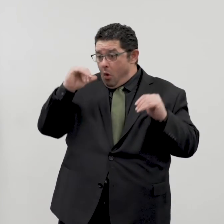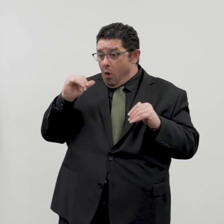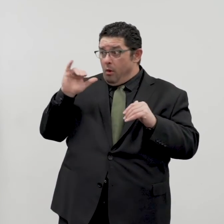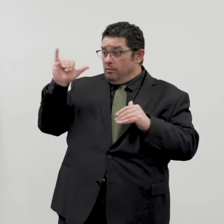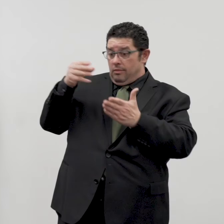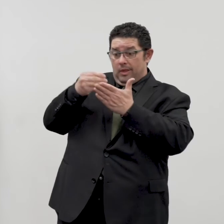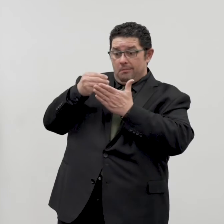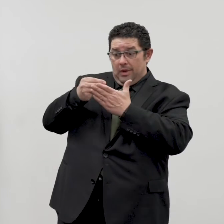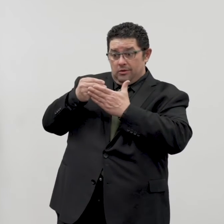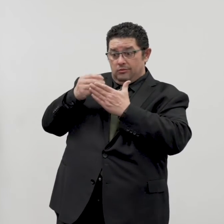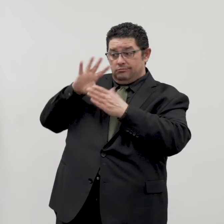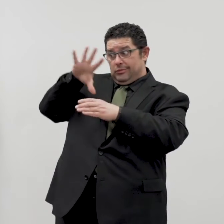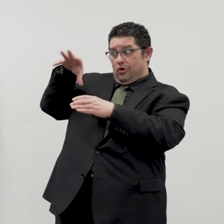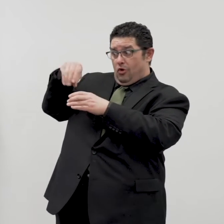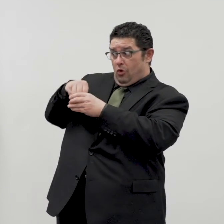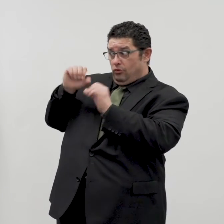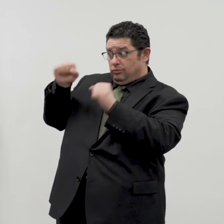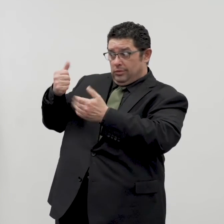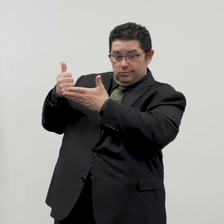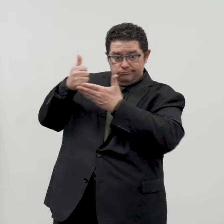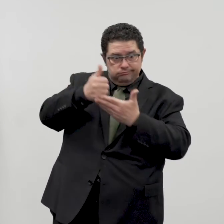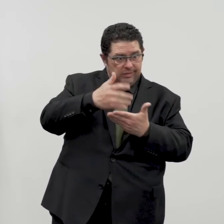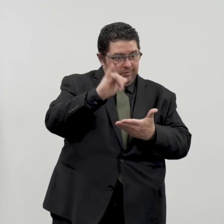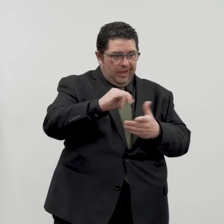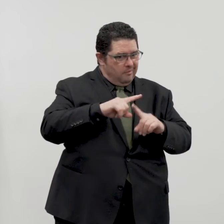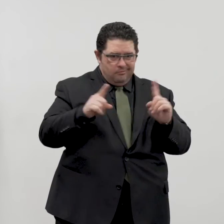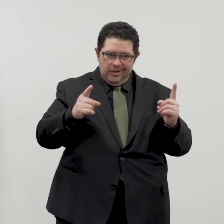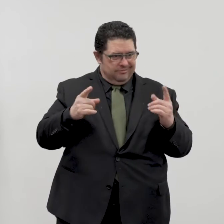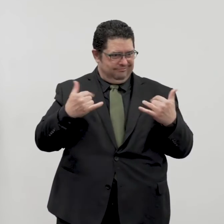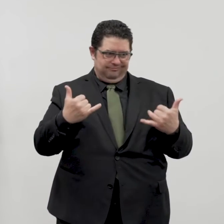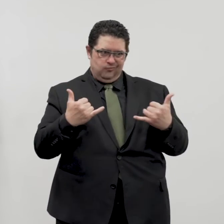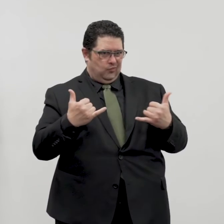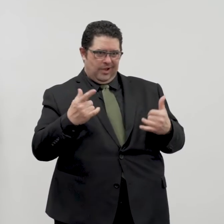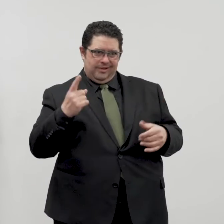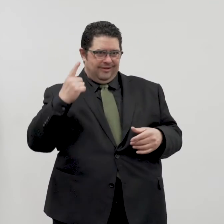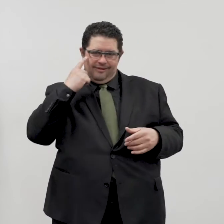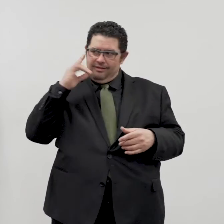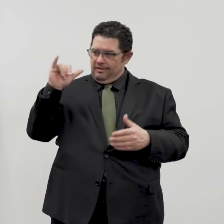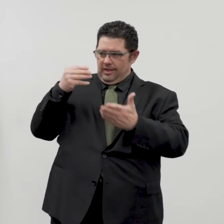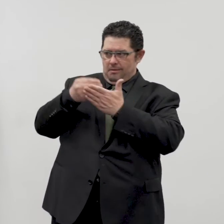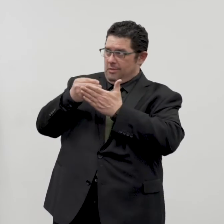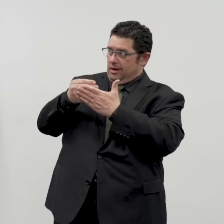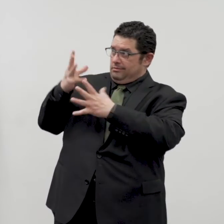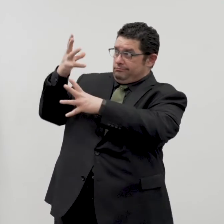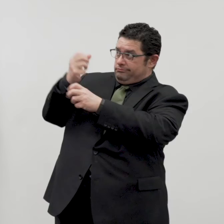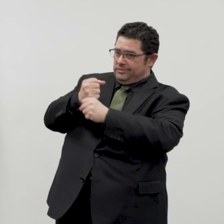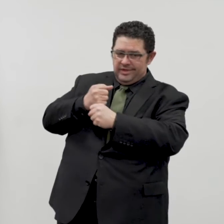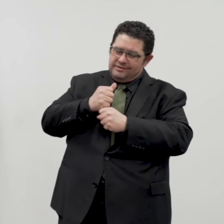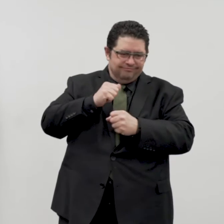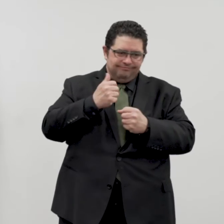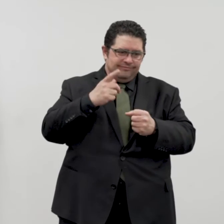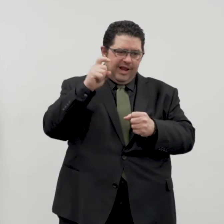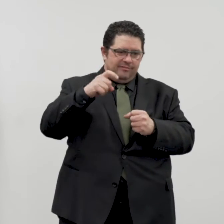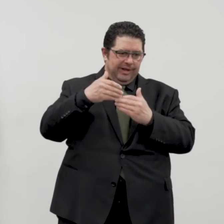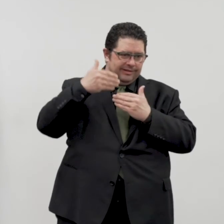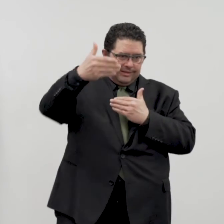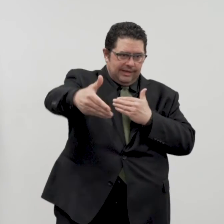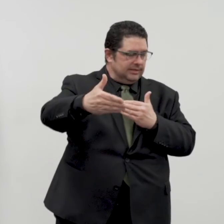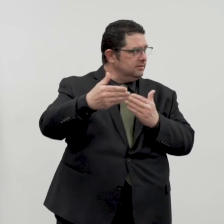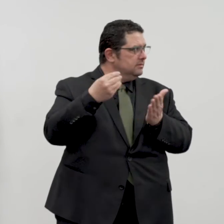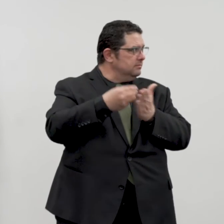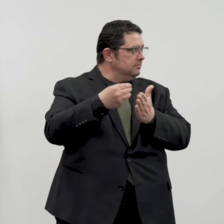that's moving forward, and it doesn't look like, at least today, that it will. It might have to be in the next stimulus bill that comes